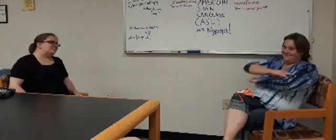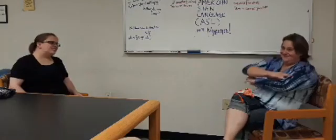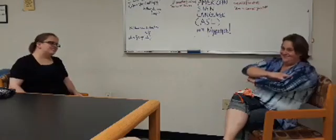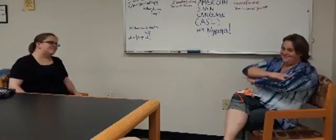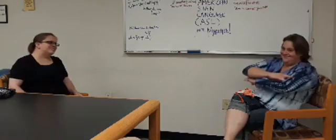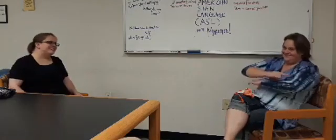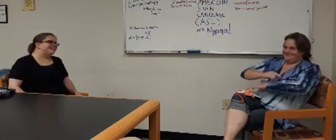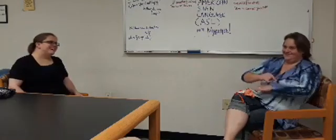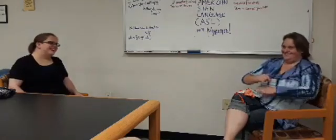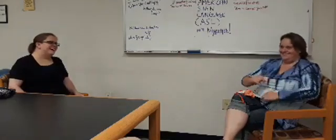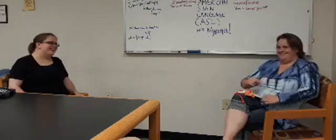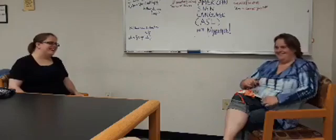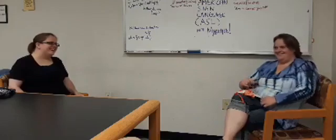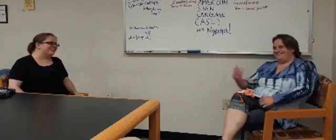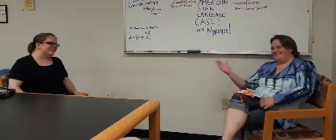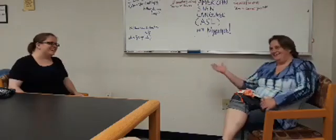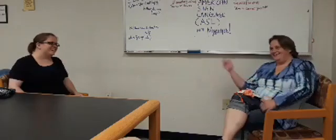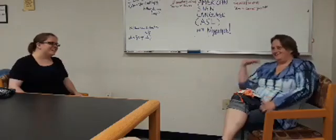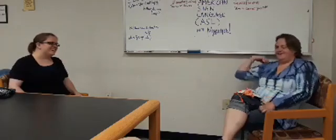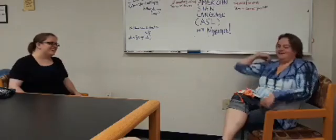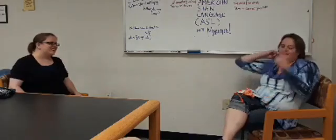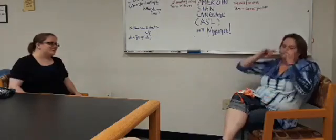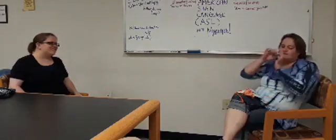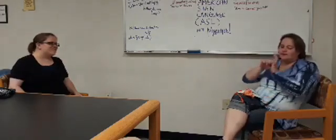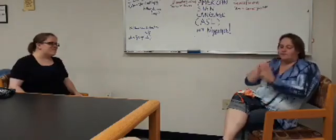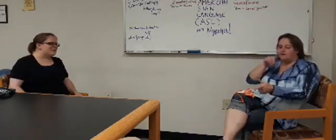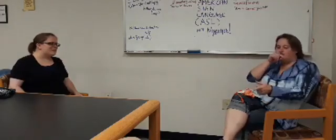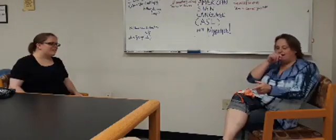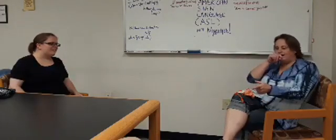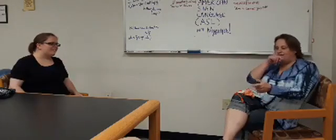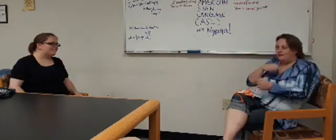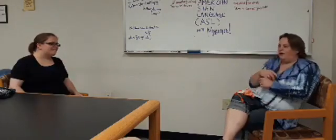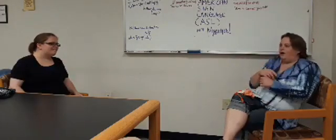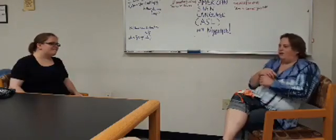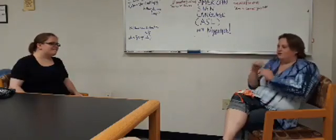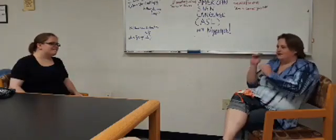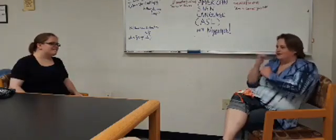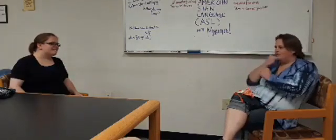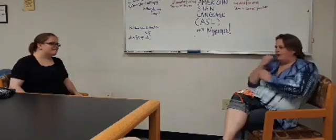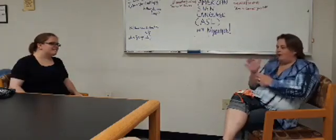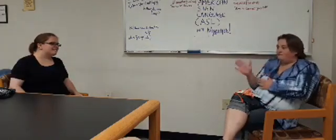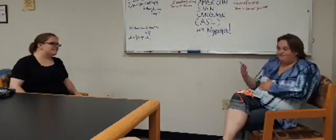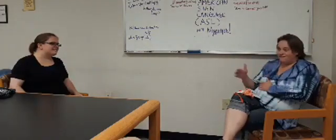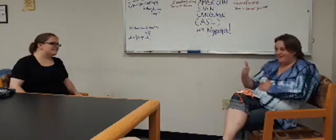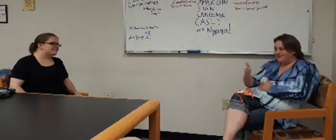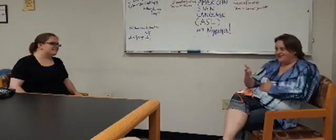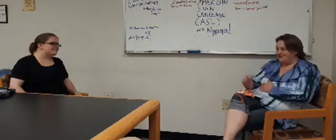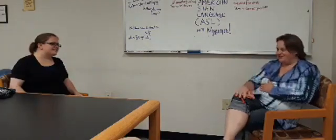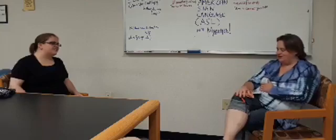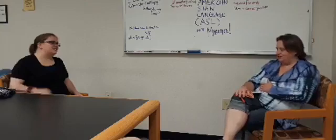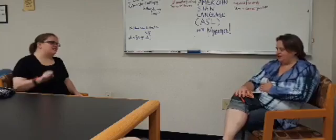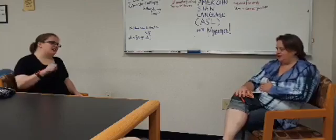Because Whatever. Like, for example, chicken. Oh, teach it well. Fish.